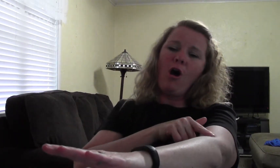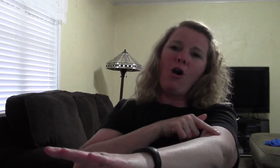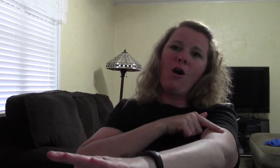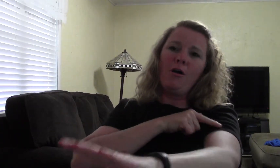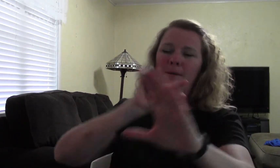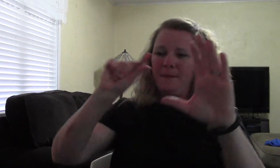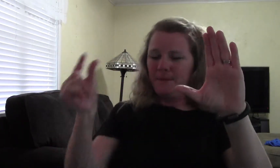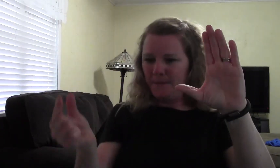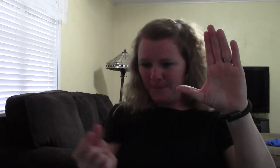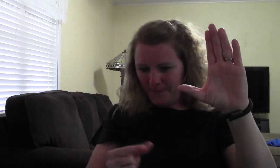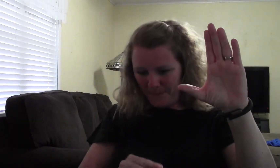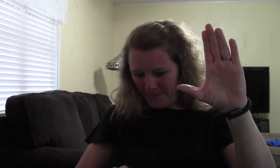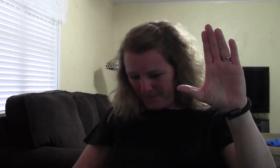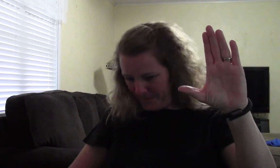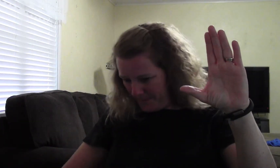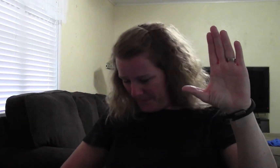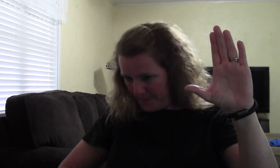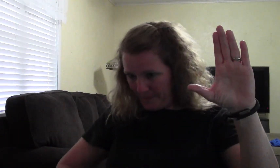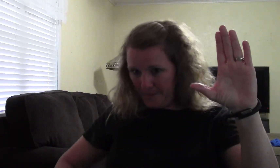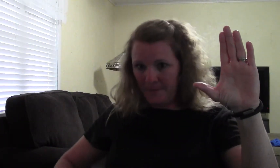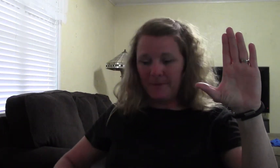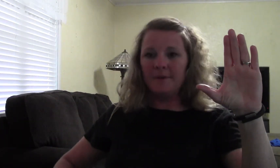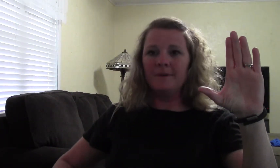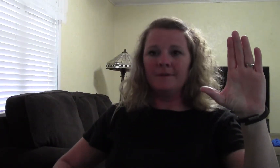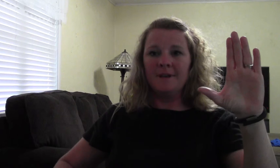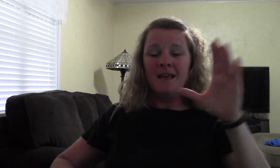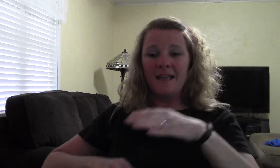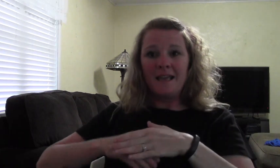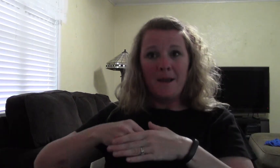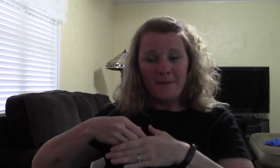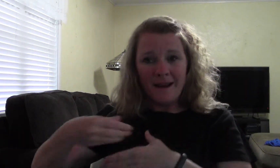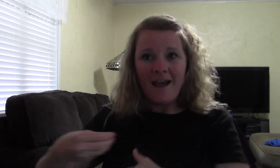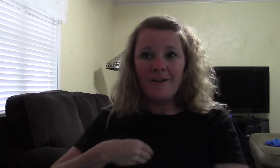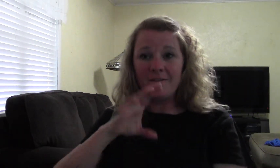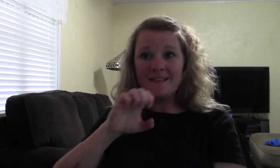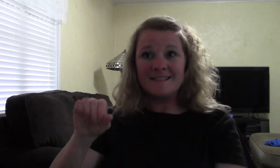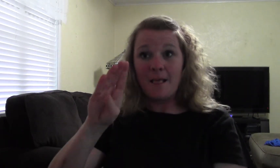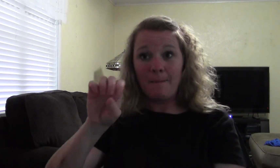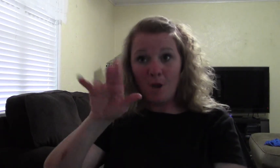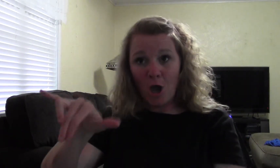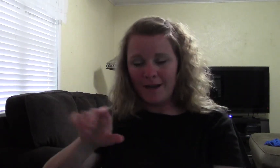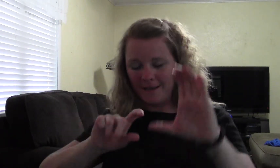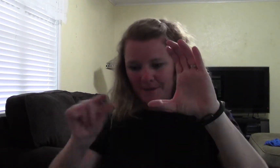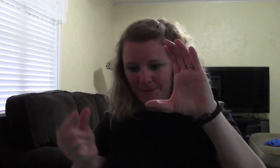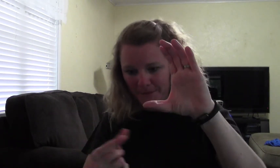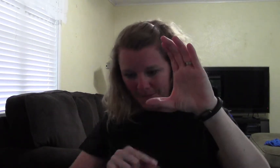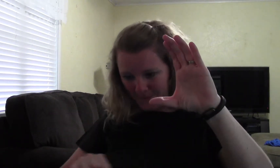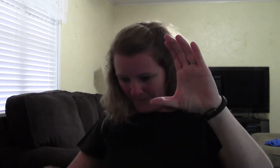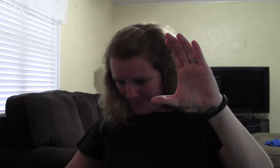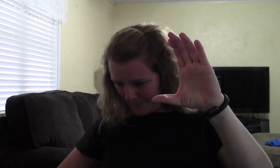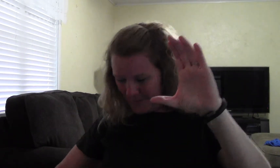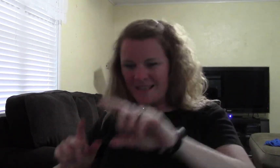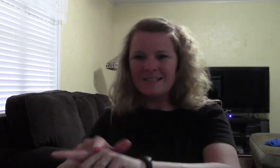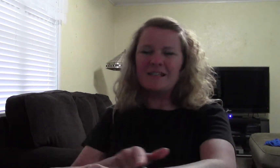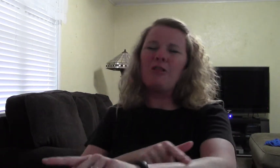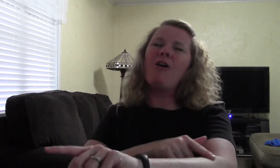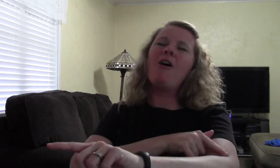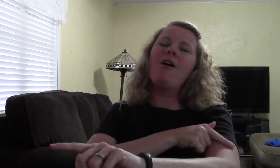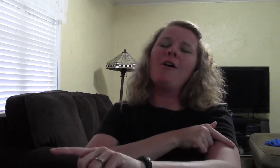out of the cell body that would be running from your central nervous system, let's say, out to your big toe. You would never find it like this